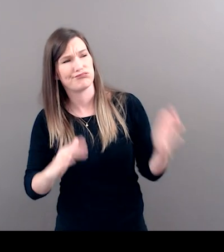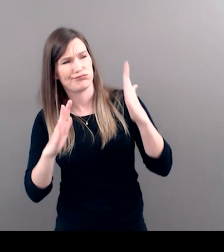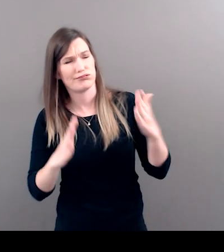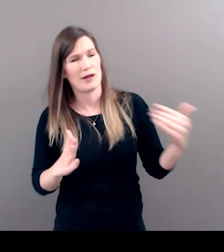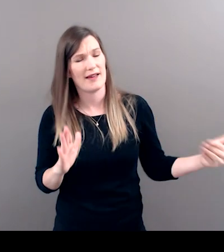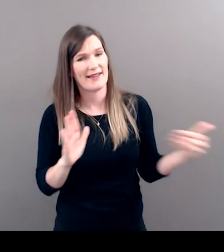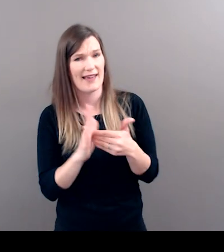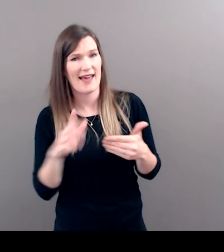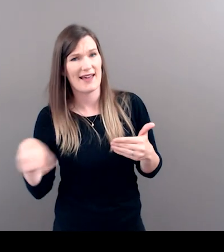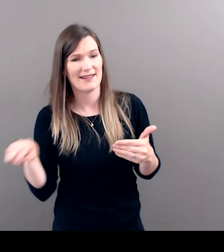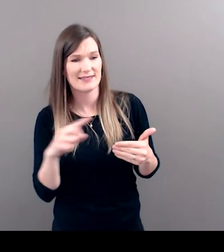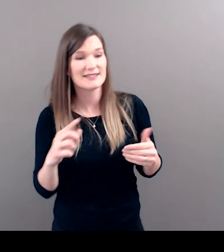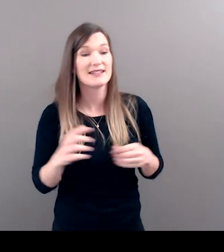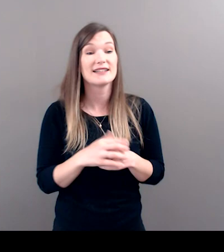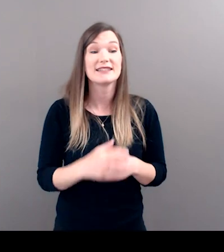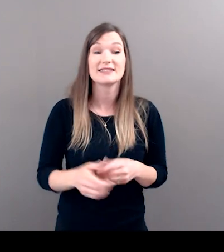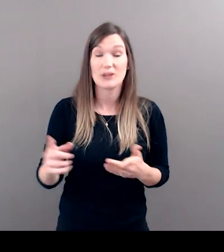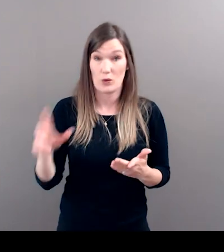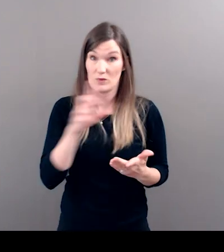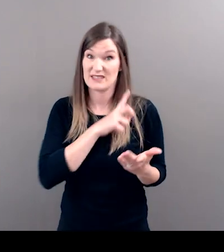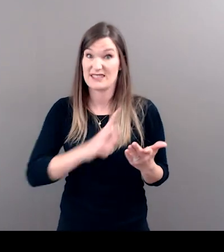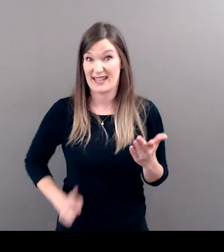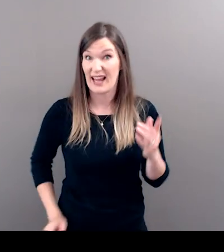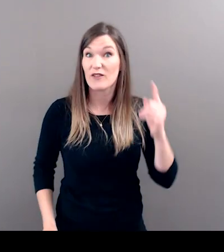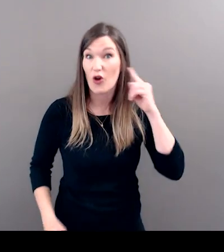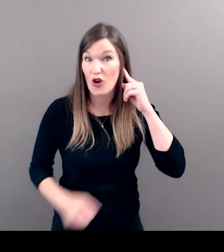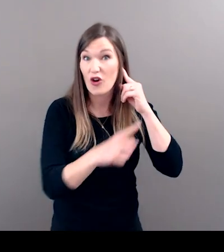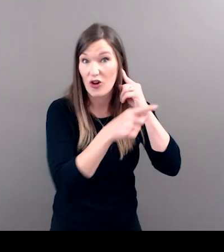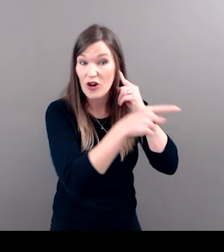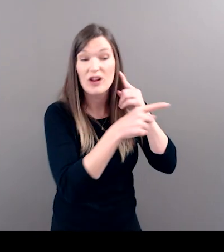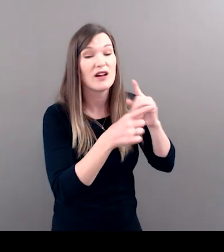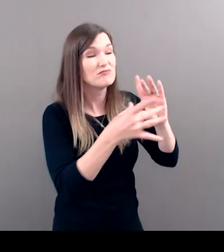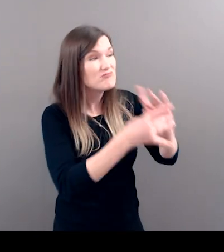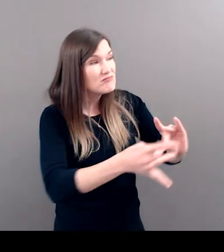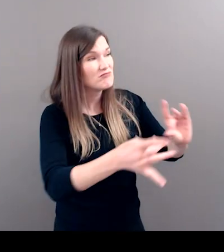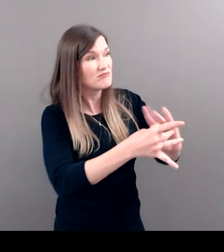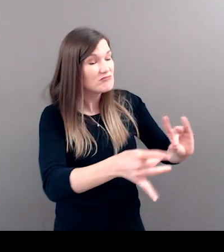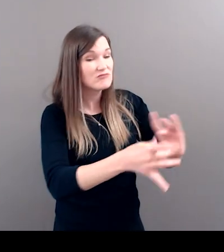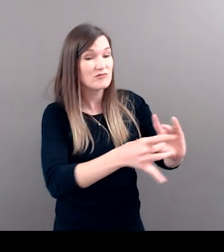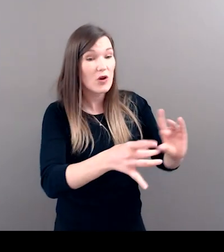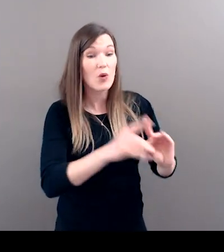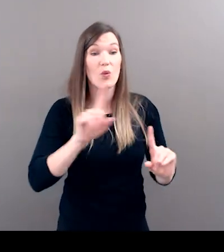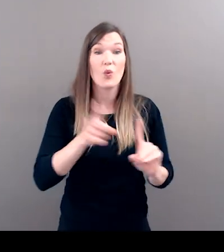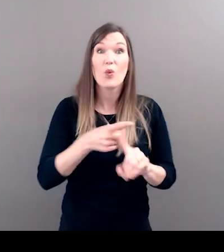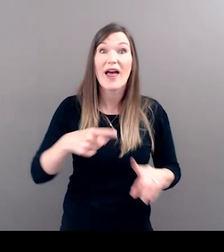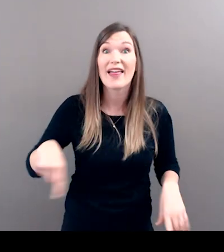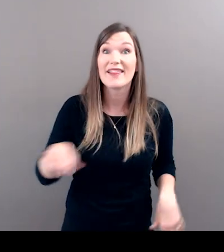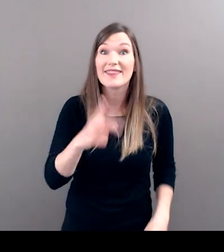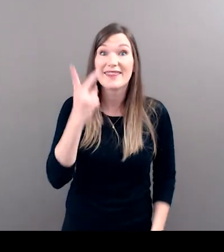them, and all the men of Israel, when they saw, everybody say, when they saw,